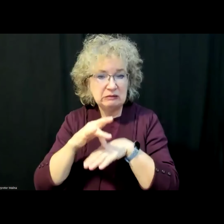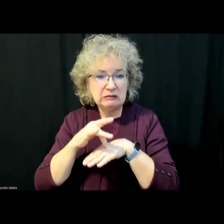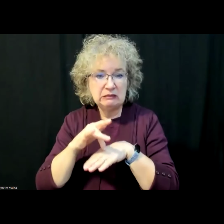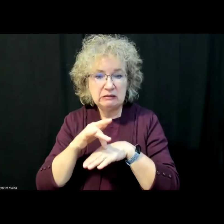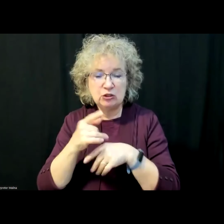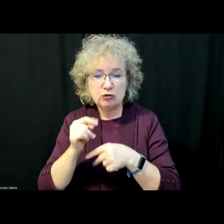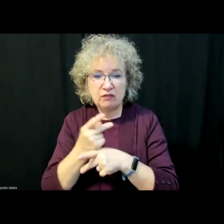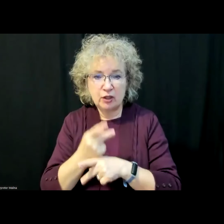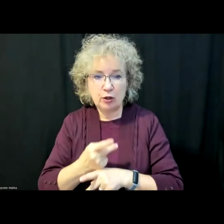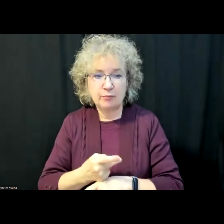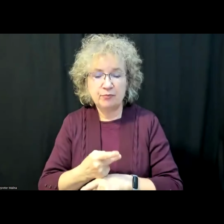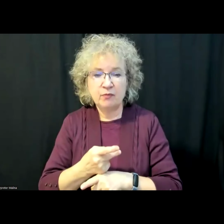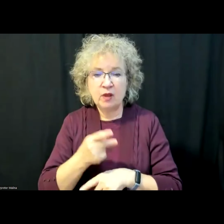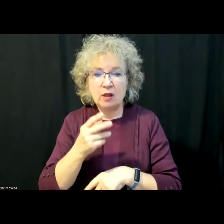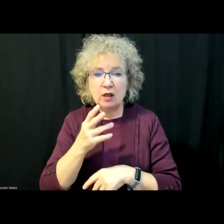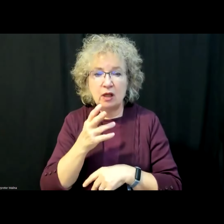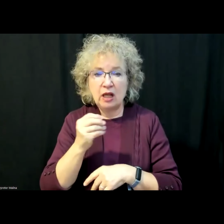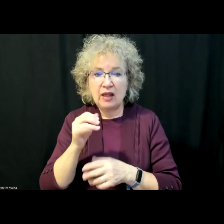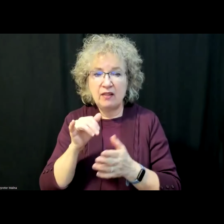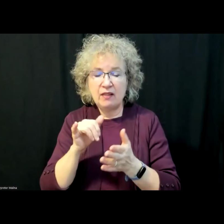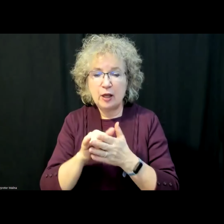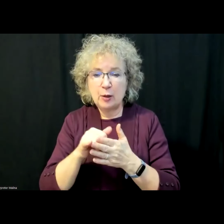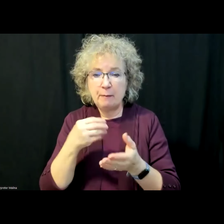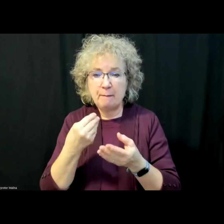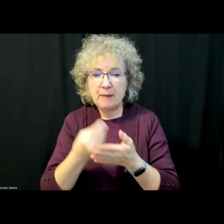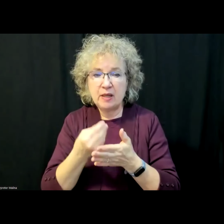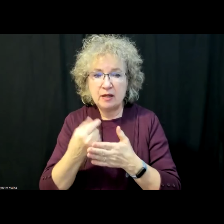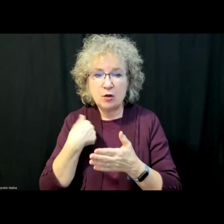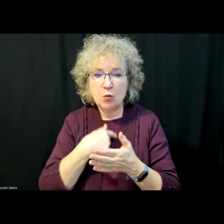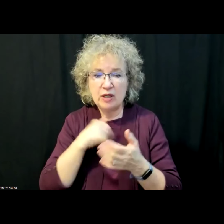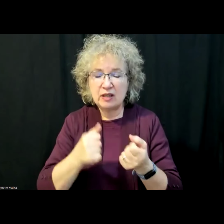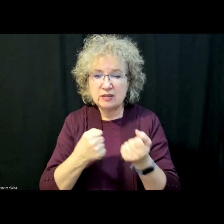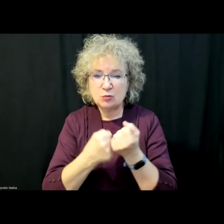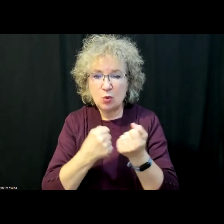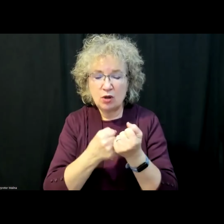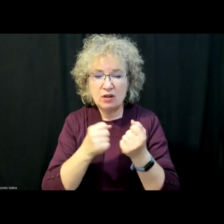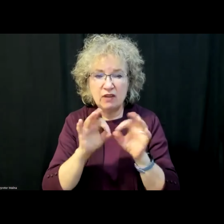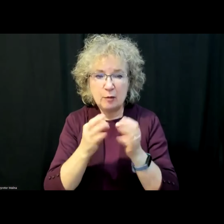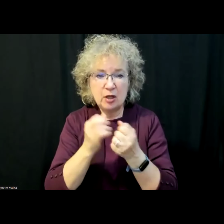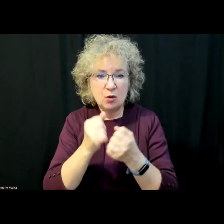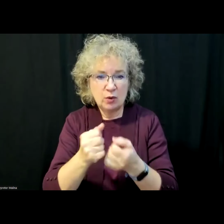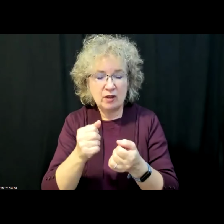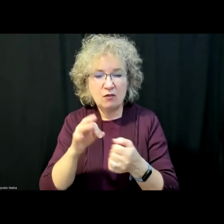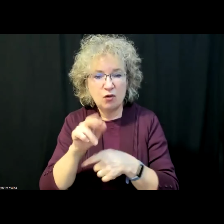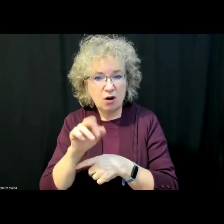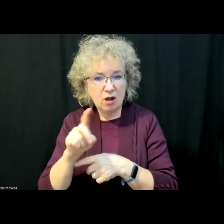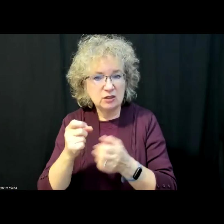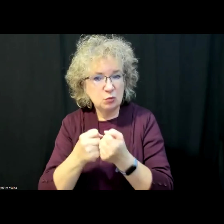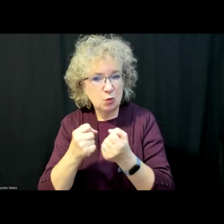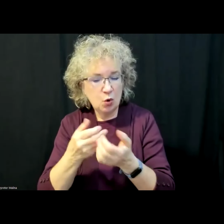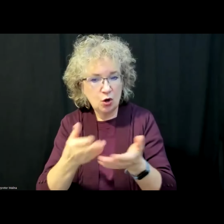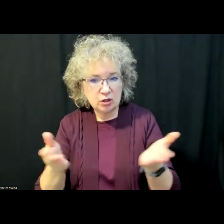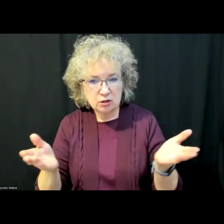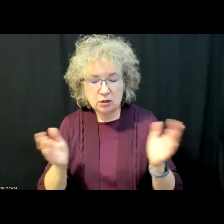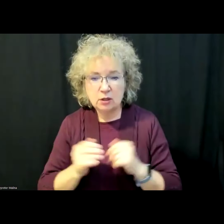supports that we've been able to provide to families and folks that we serve. And so all of that, I think, is, I'll